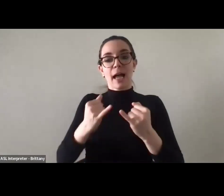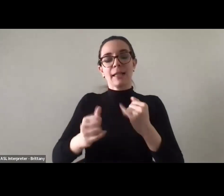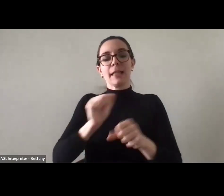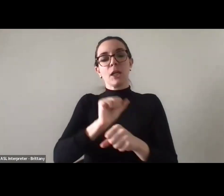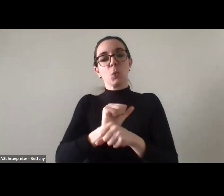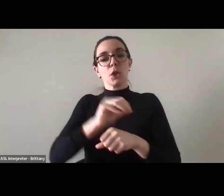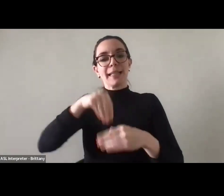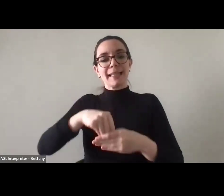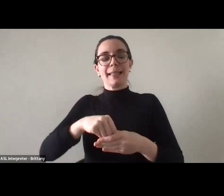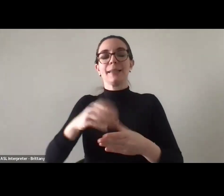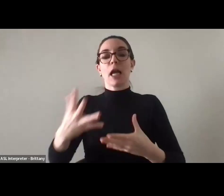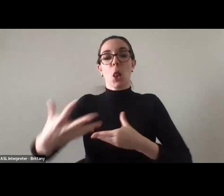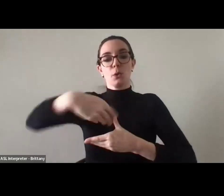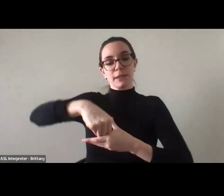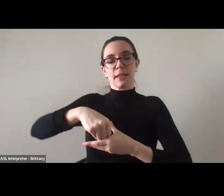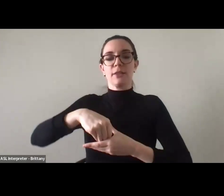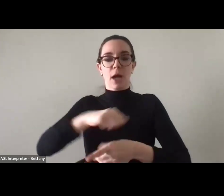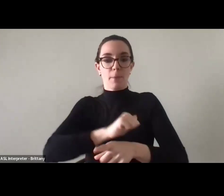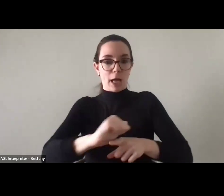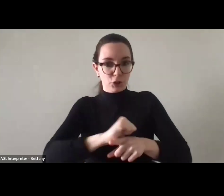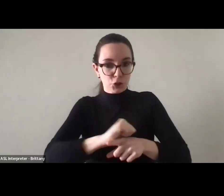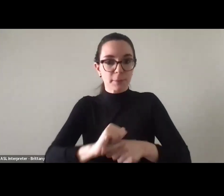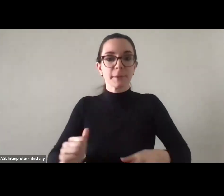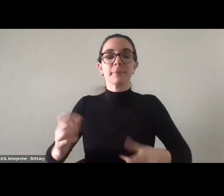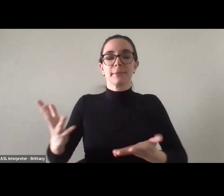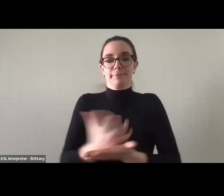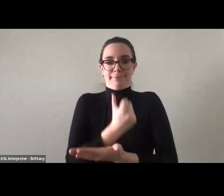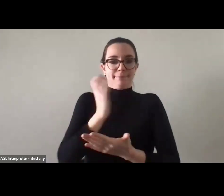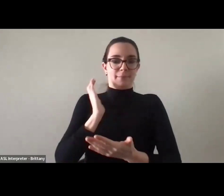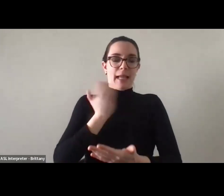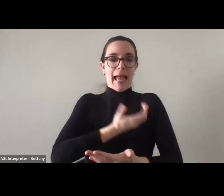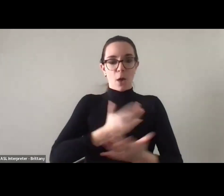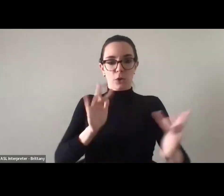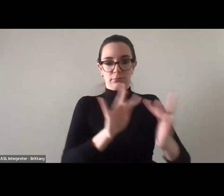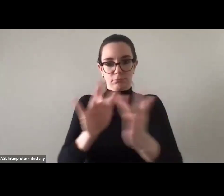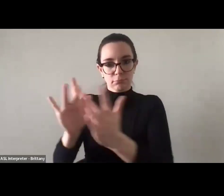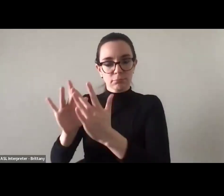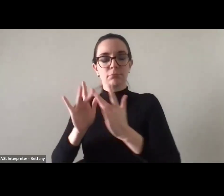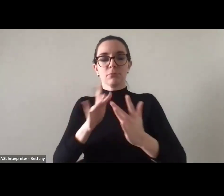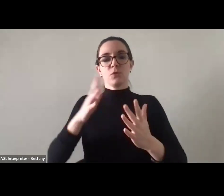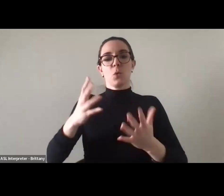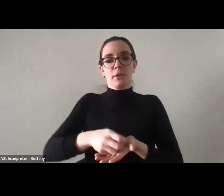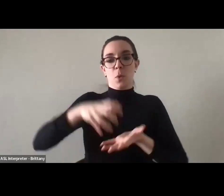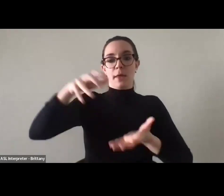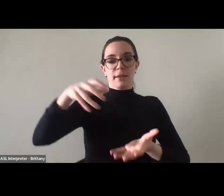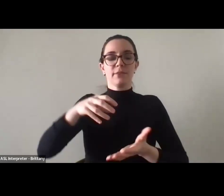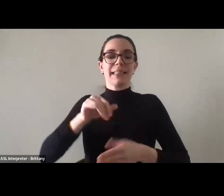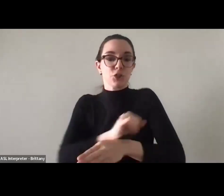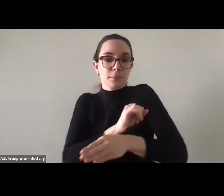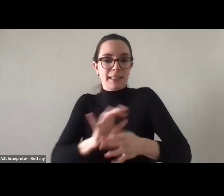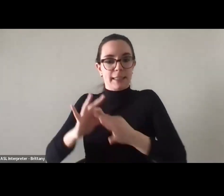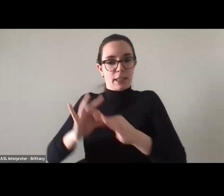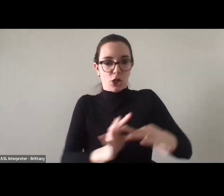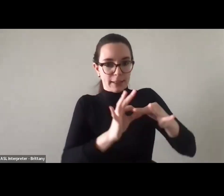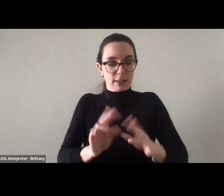as I mentioned, has also gained from our engagement, collaboration, and outreach for the wealth of intermediaries from industry,